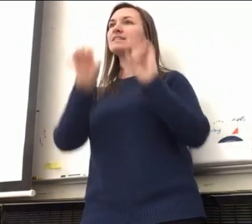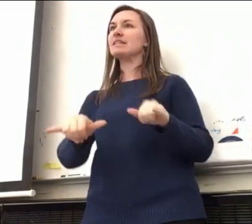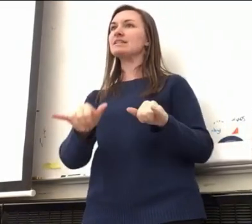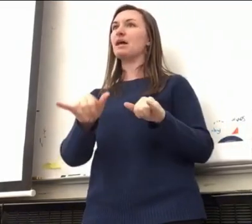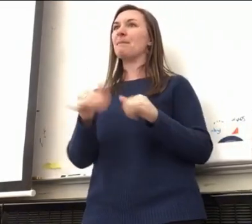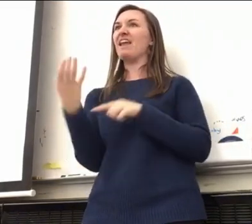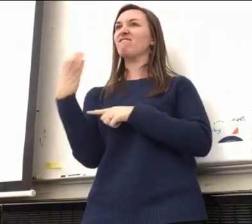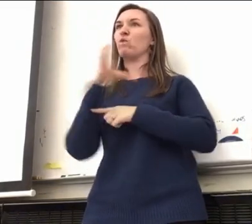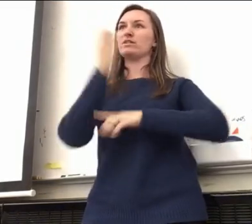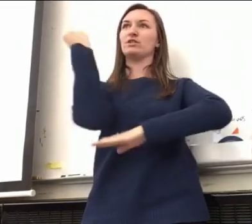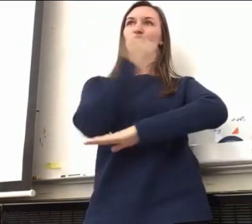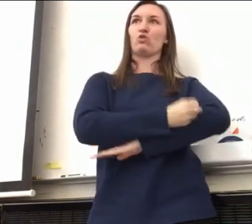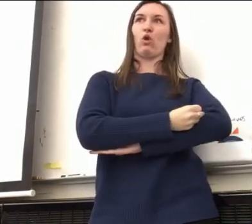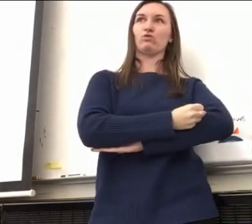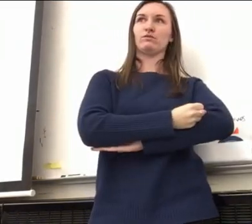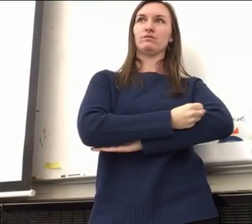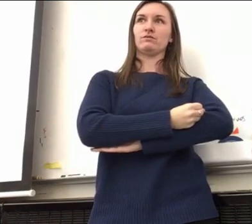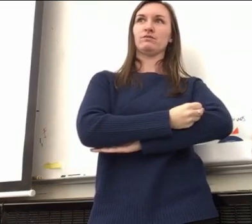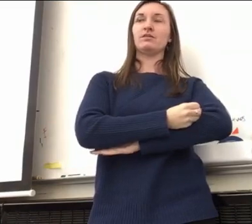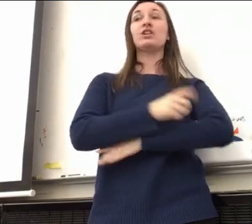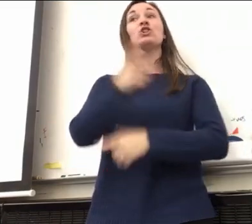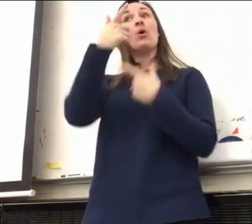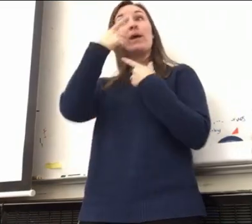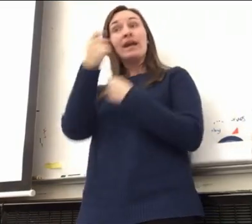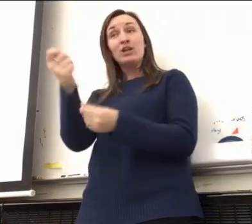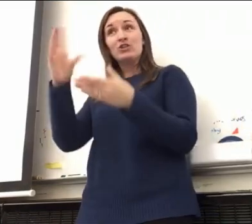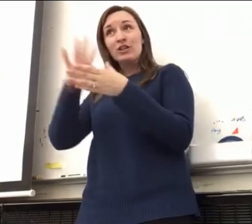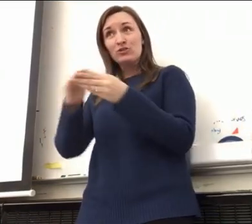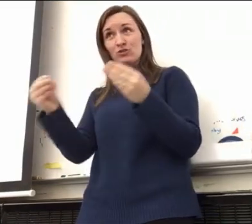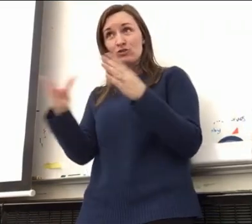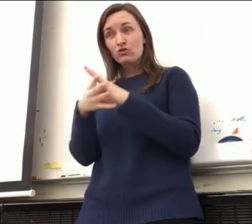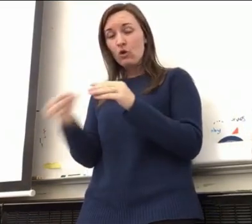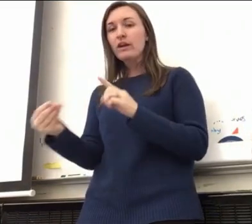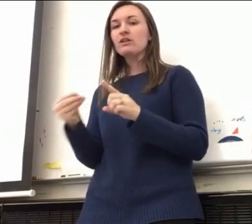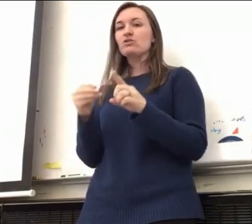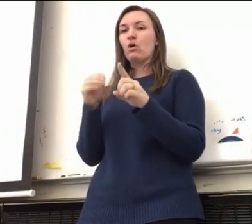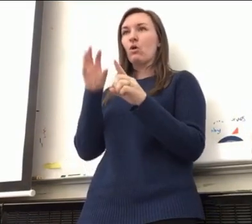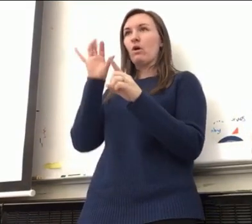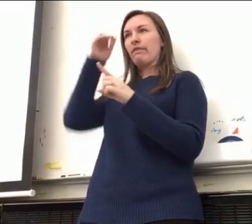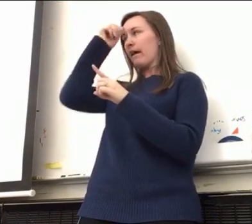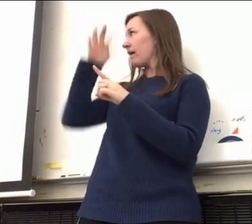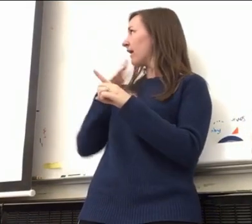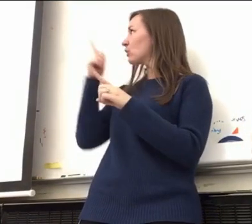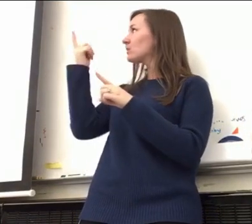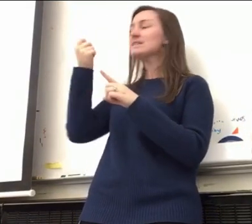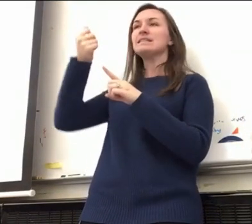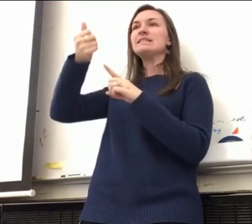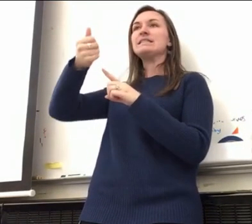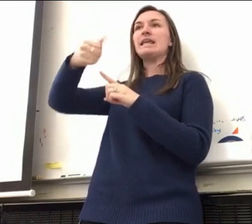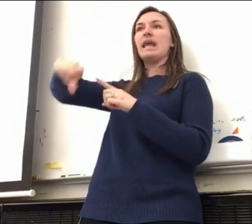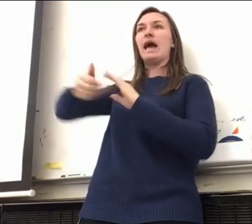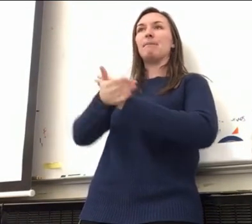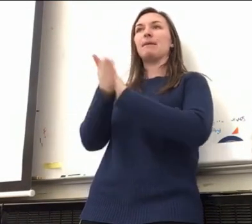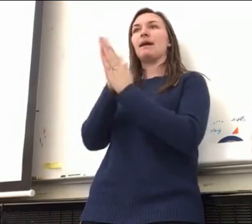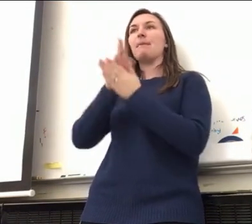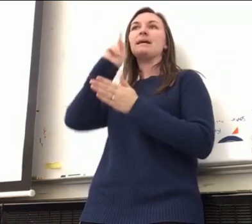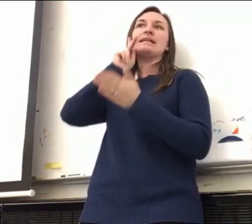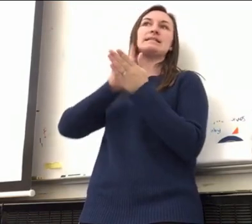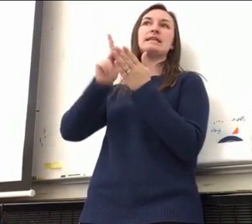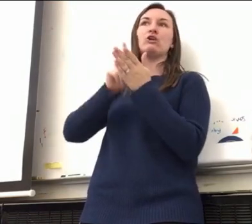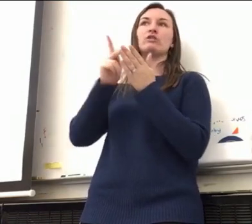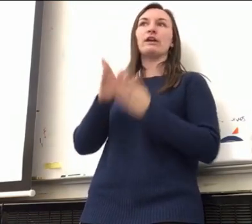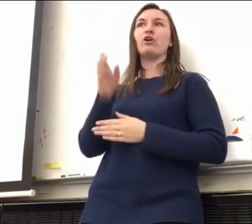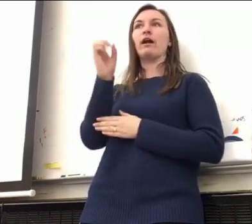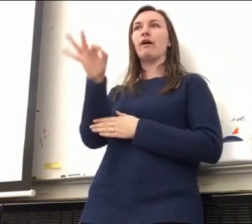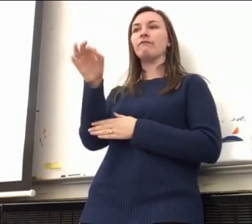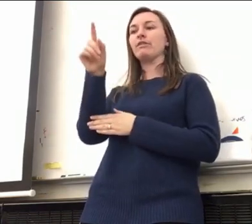Taney is actually an interesting story. Again, he got denied as the U.S. Secretary of the Treasury. This is going to, with